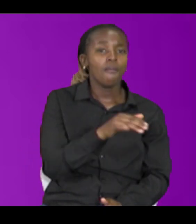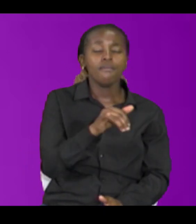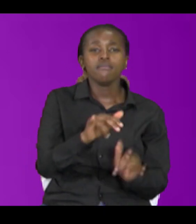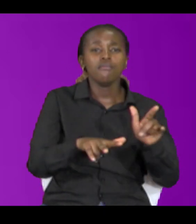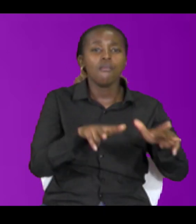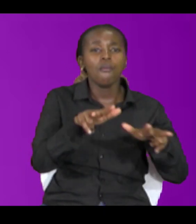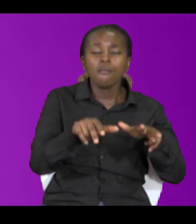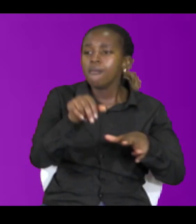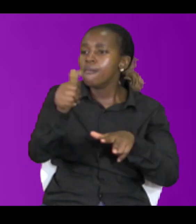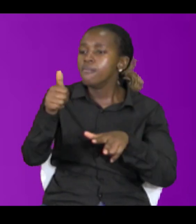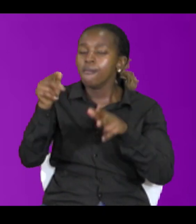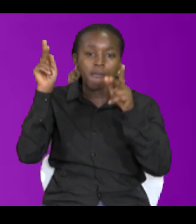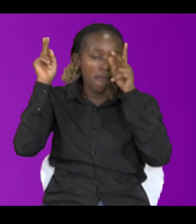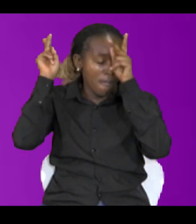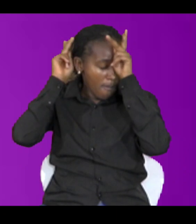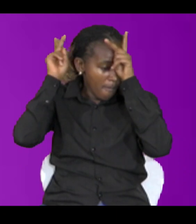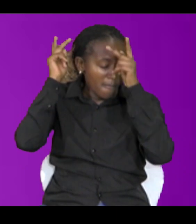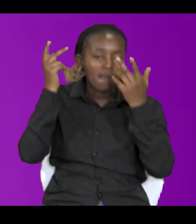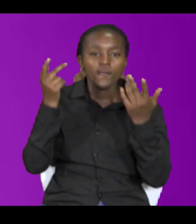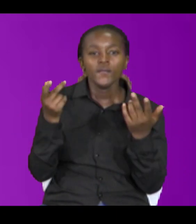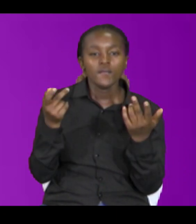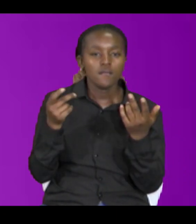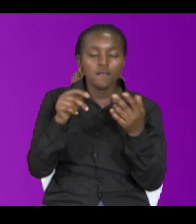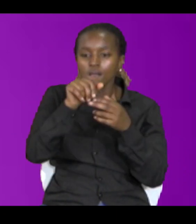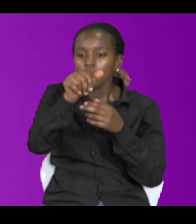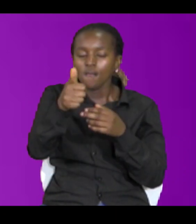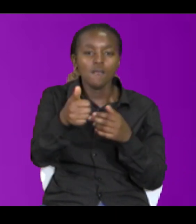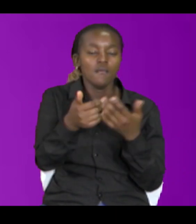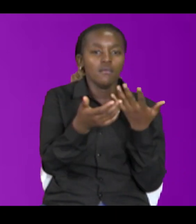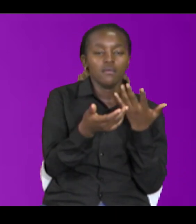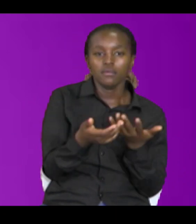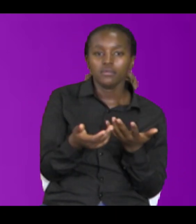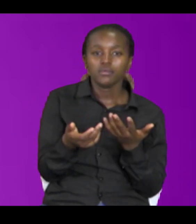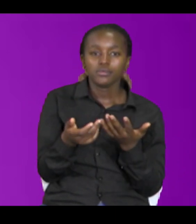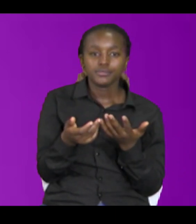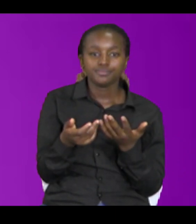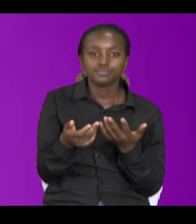Nyandarua, another one in Kakamega, another one in